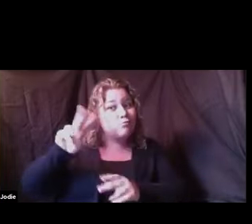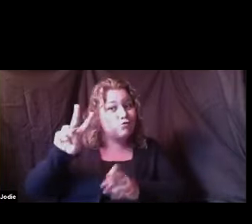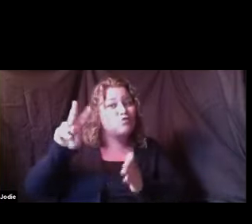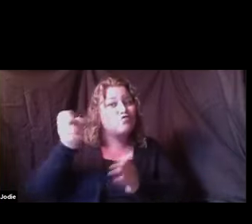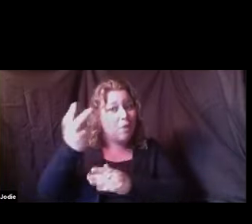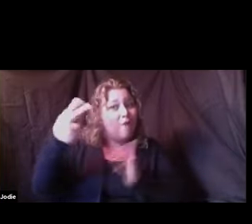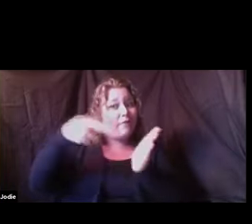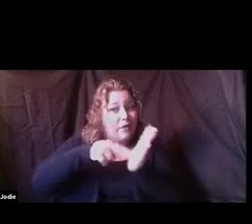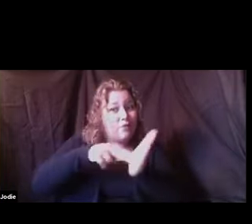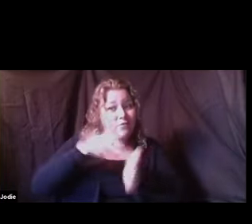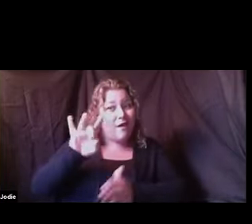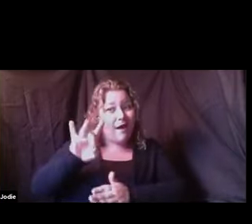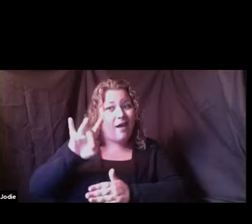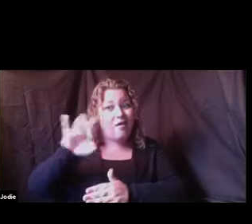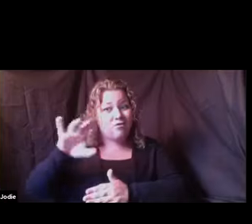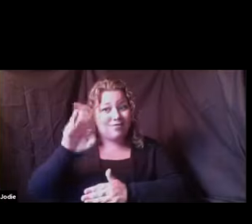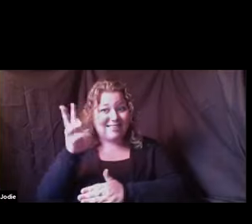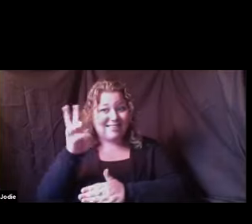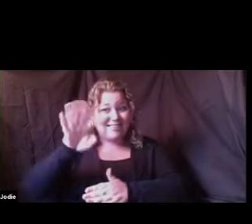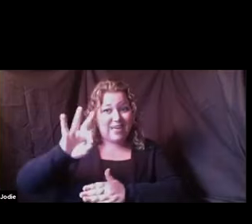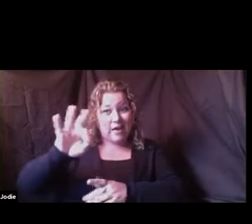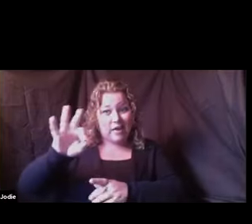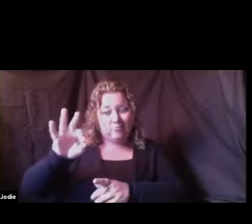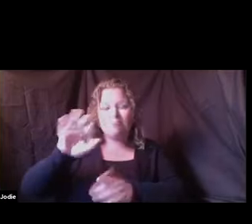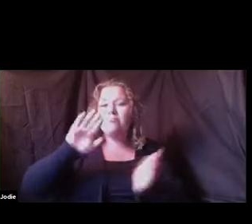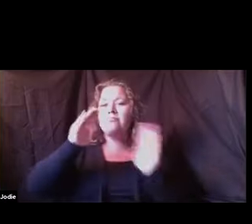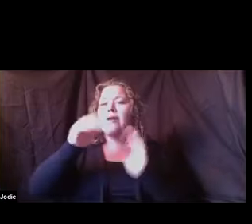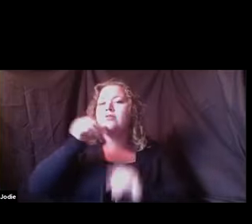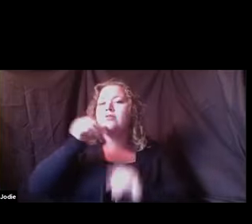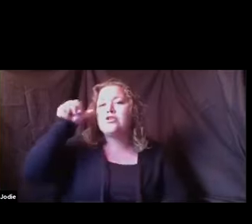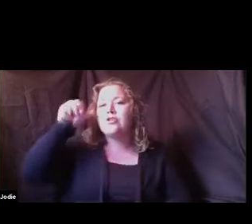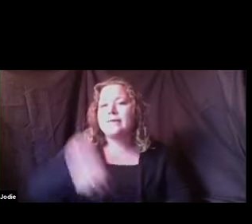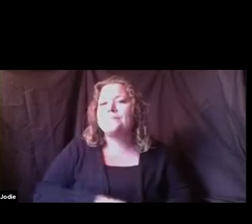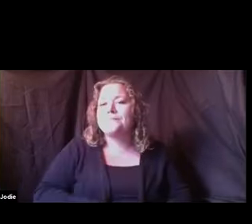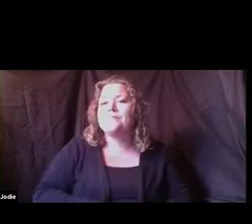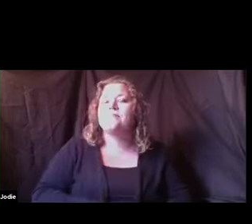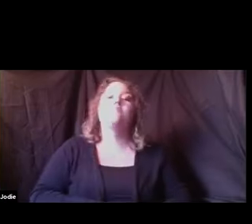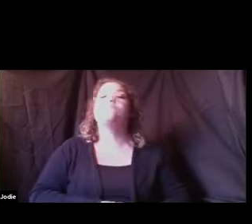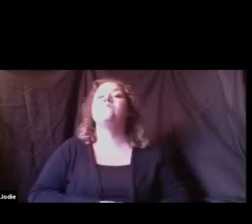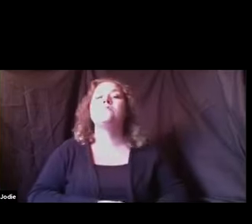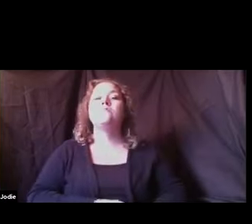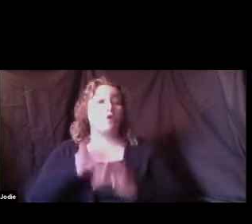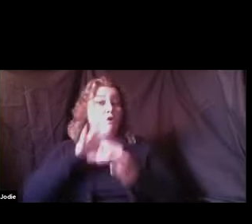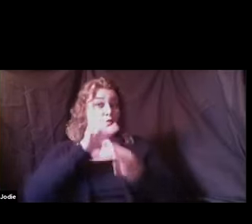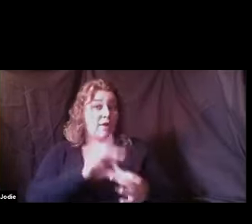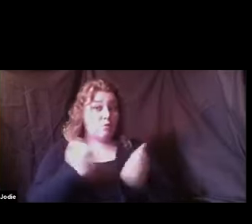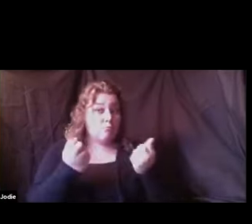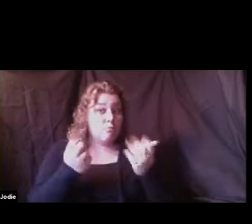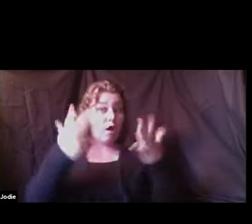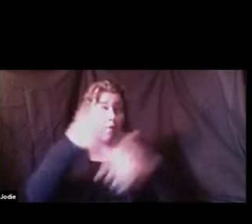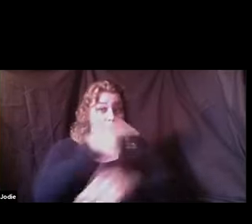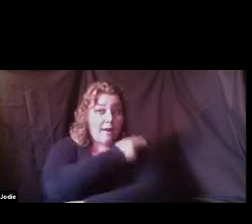12,869 from yesterday. And in the hospitalized category, we have